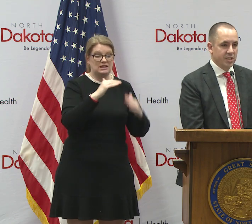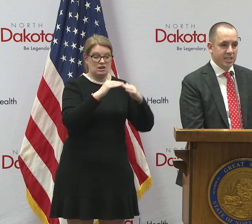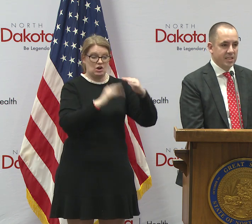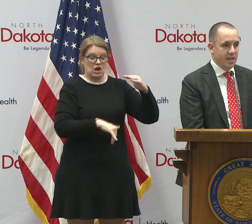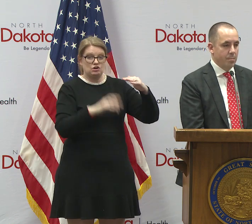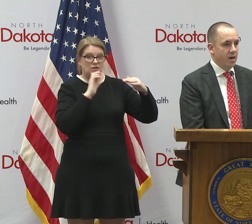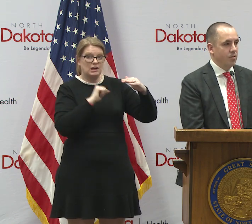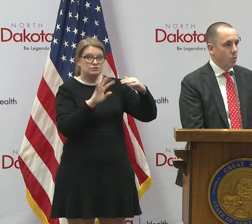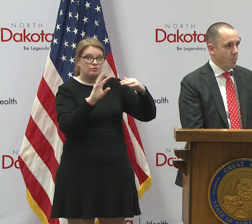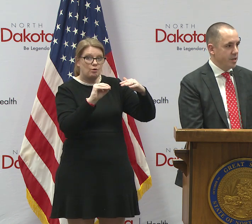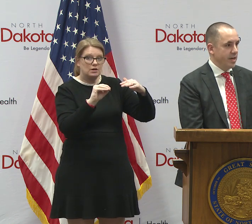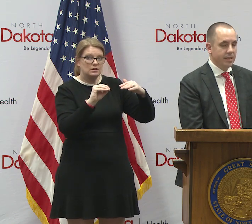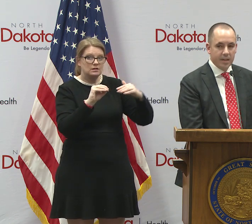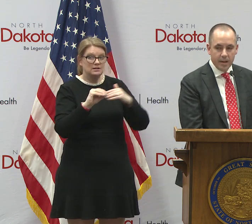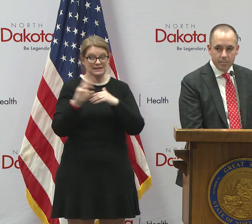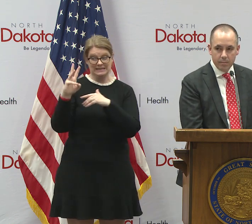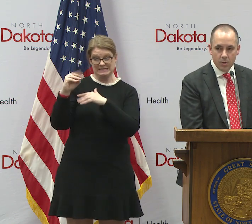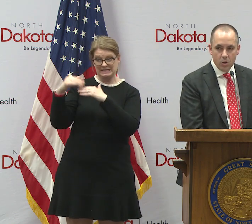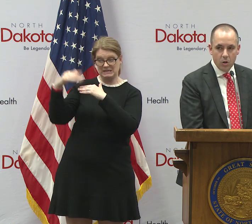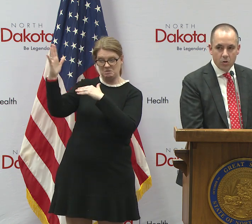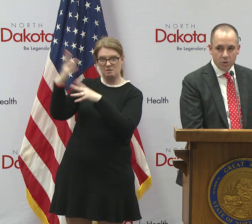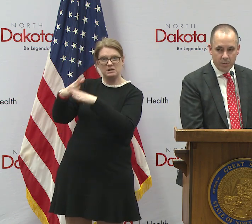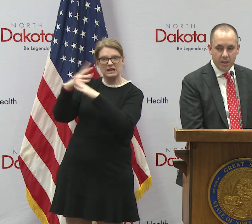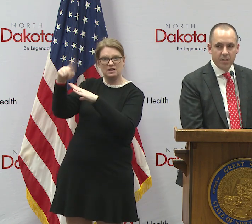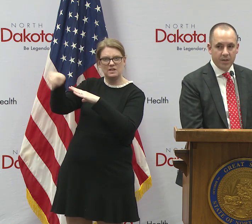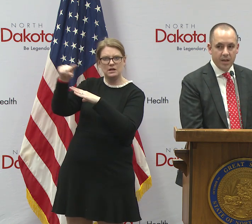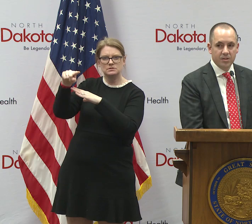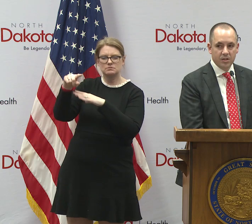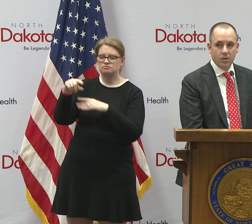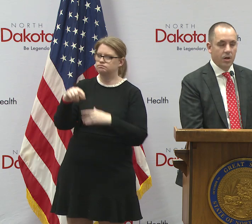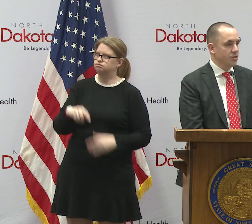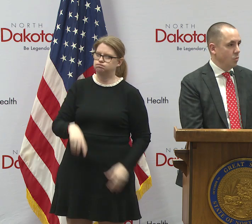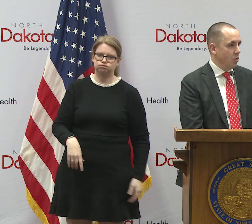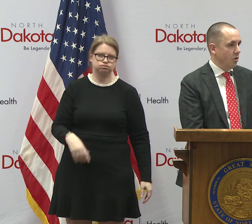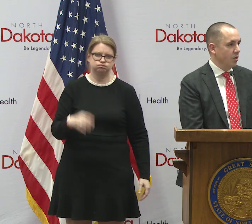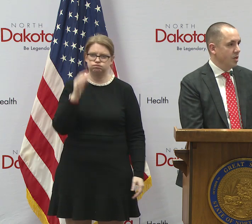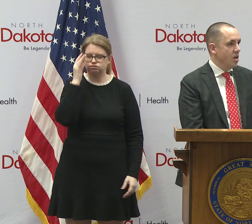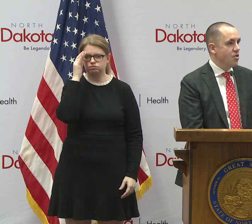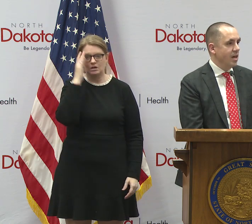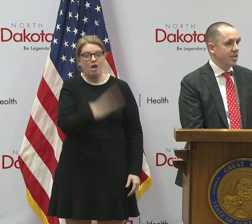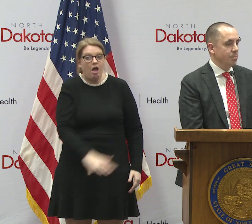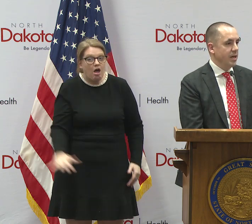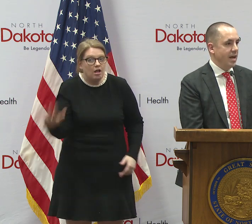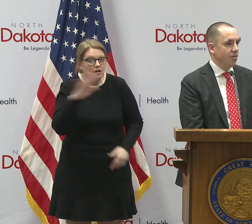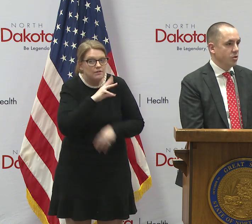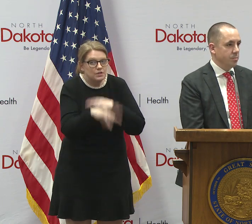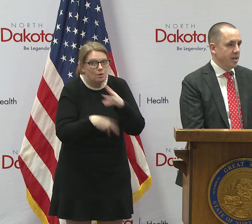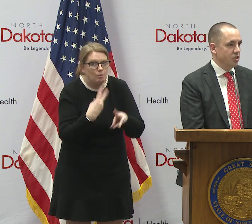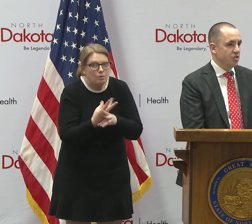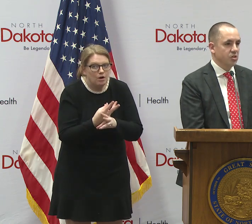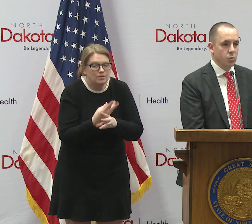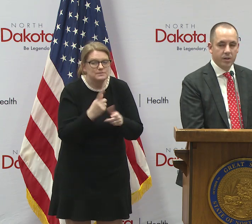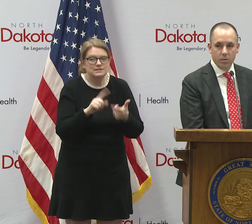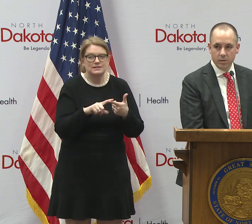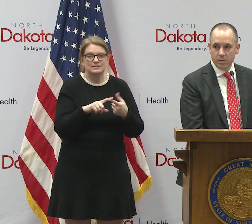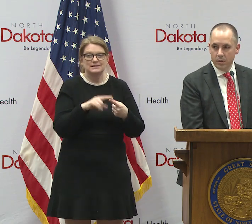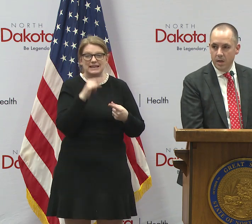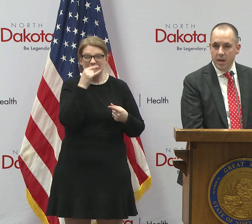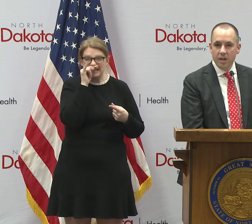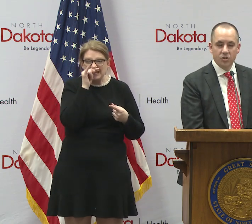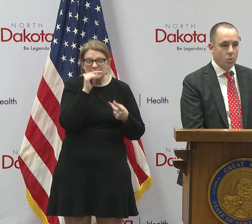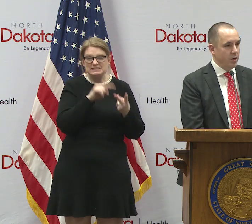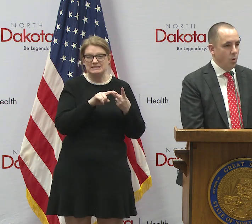isn't just 60 and above and we're protecting them. There's plenty of cases across the world that it's pediatrics patients and